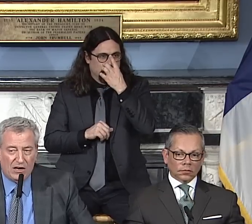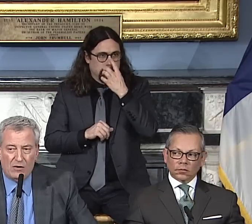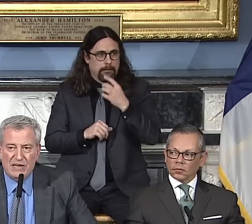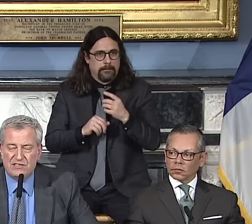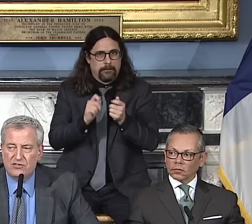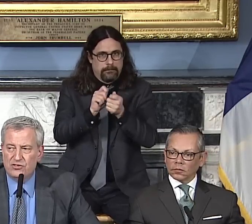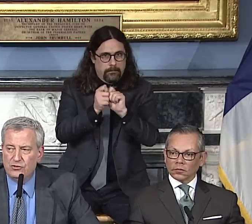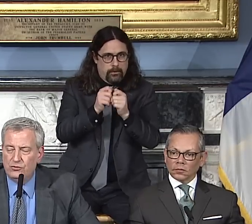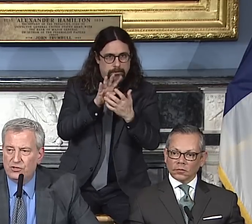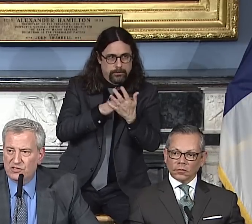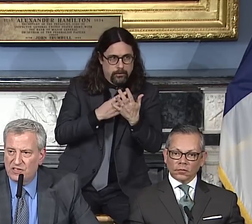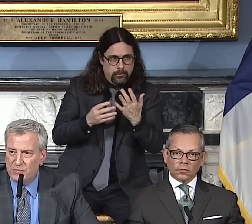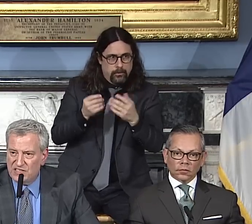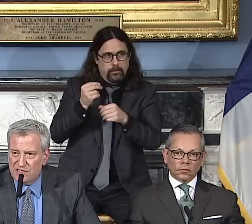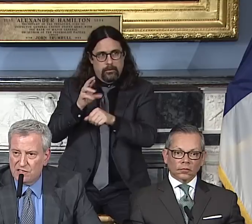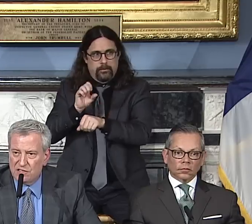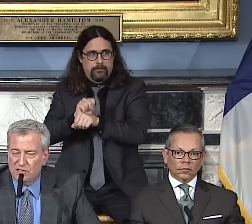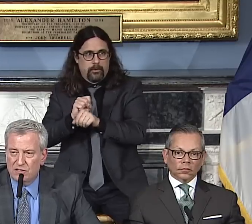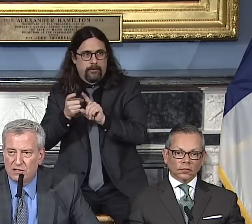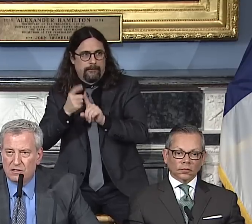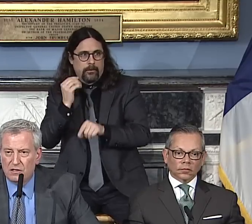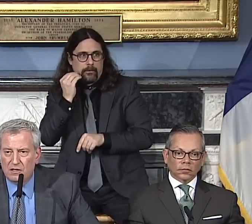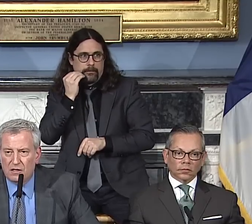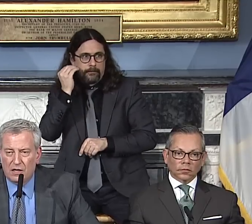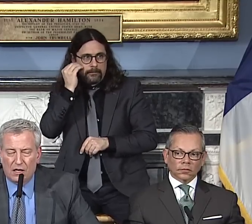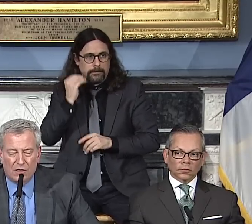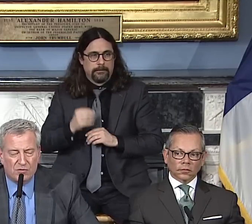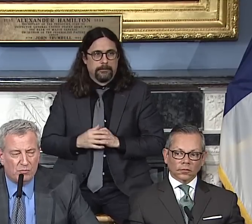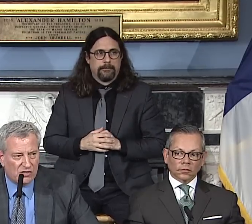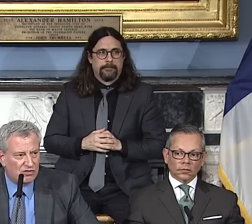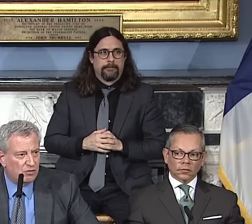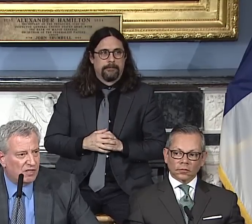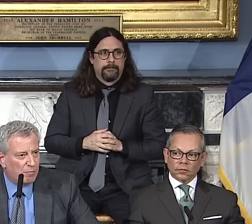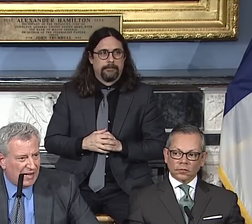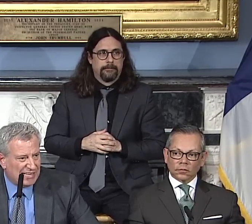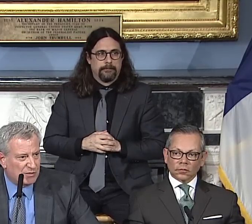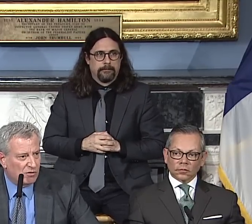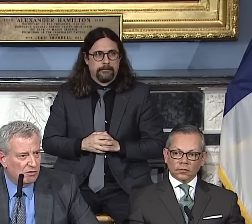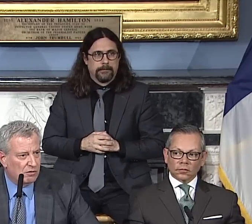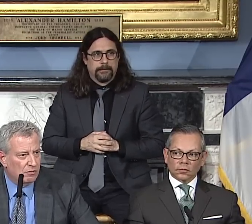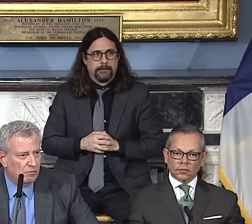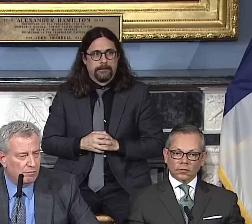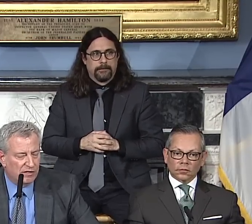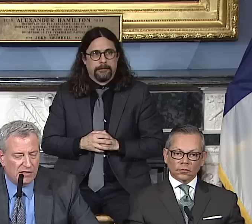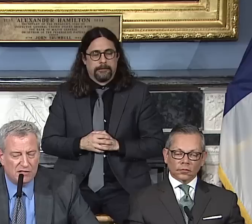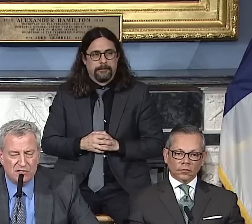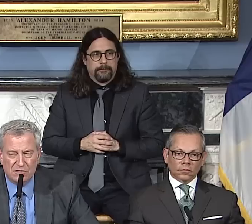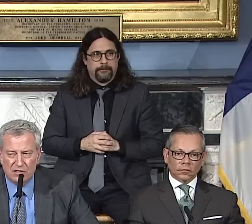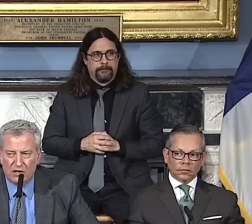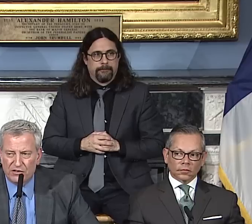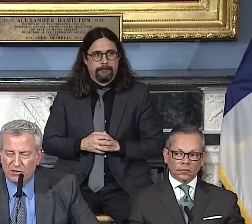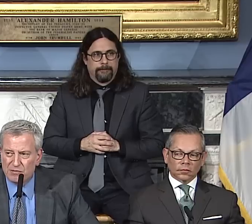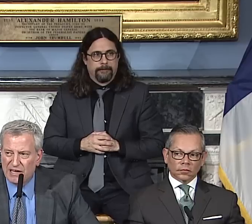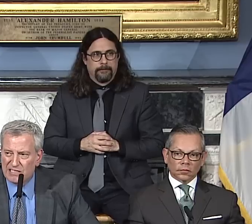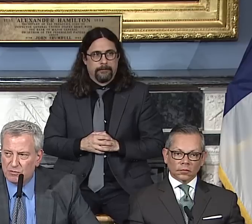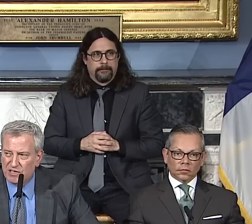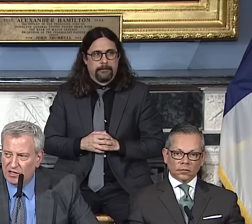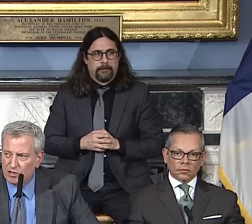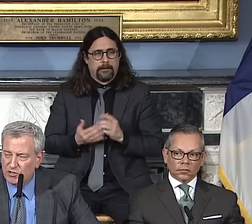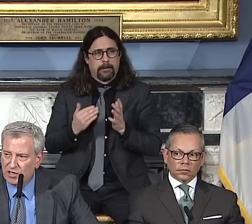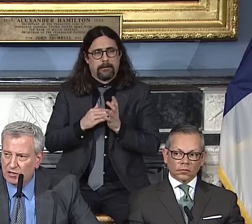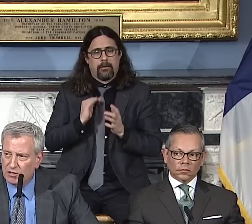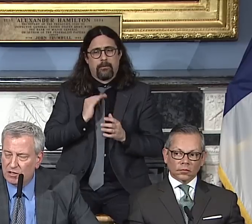And again, our message to New York City businesses, as much as humanly possible, please authorize